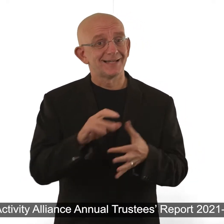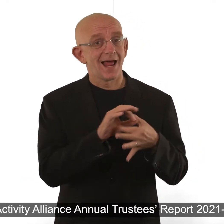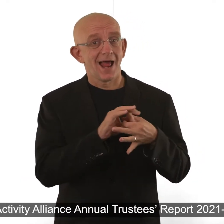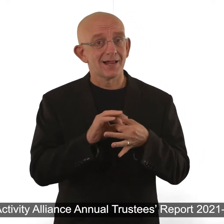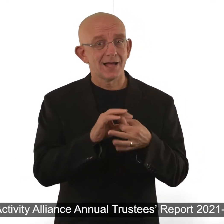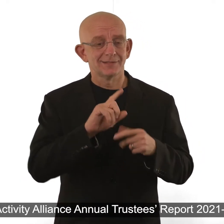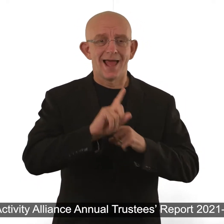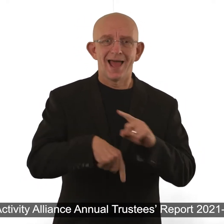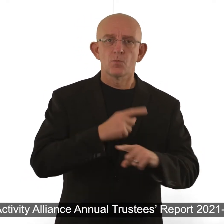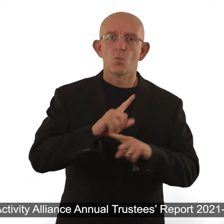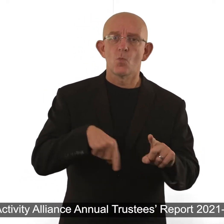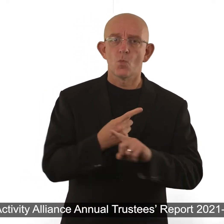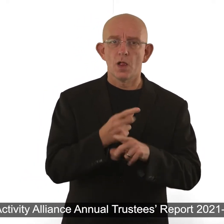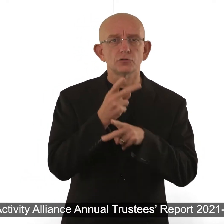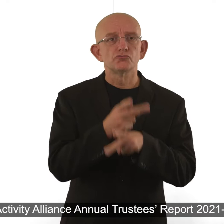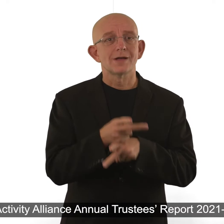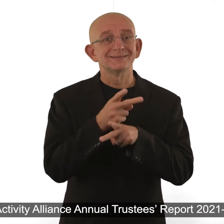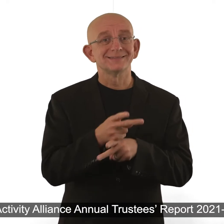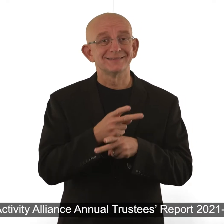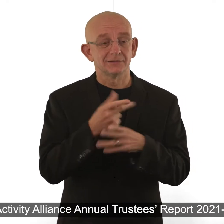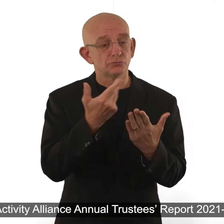2021 to 2022.